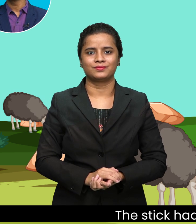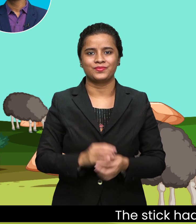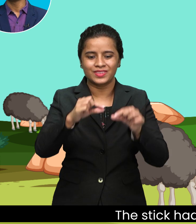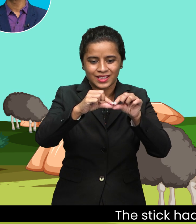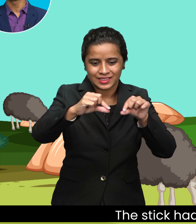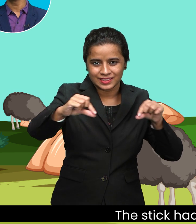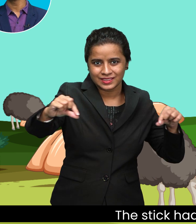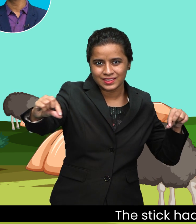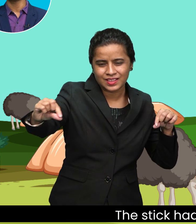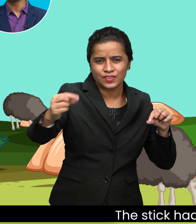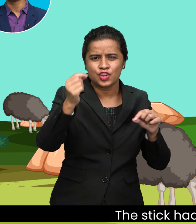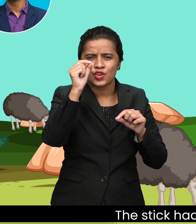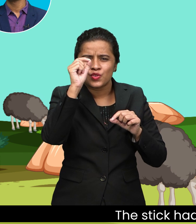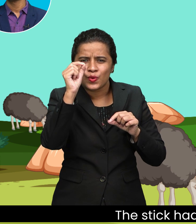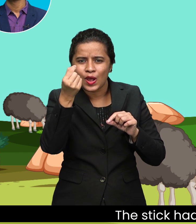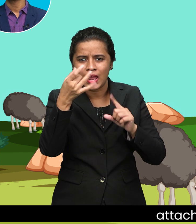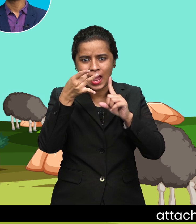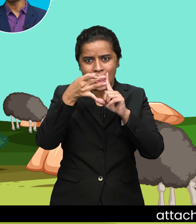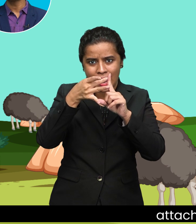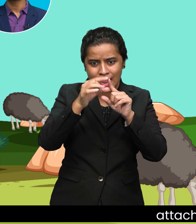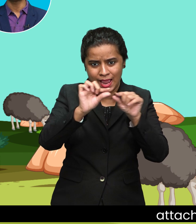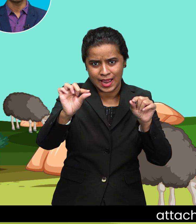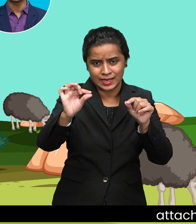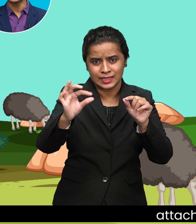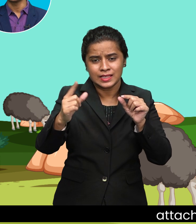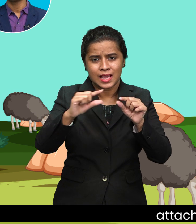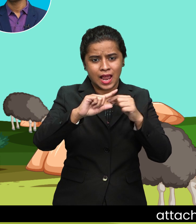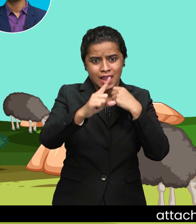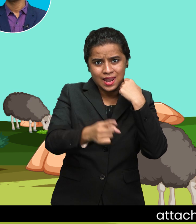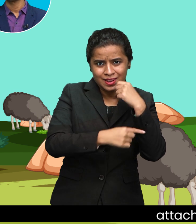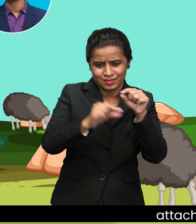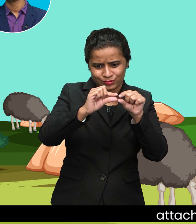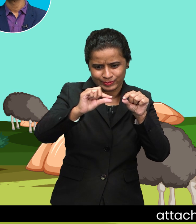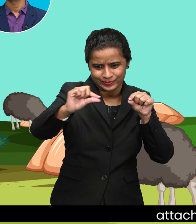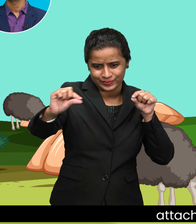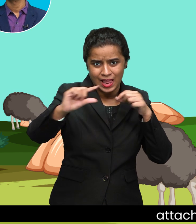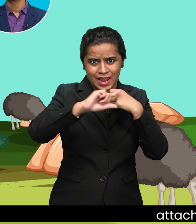The stick had a small piece of iron attached at one end.